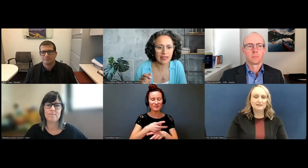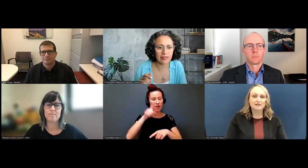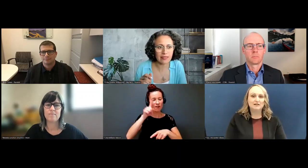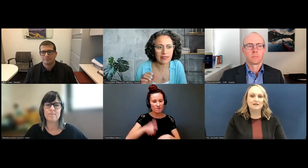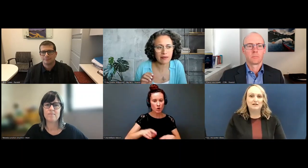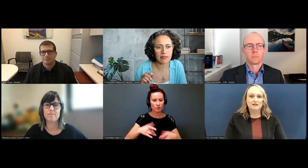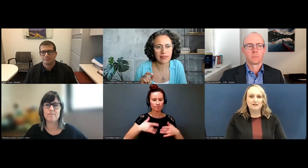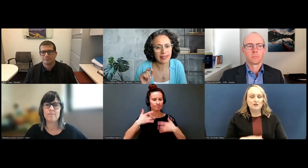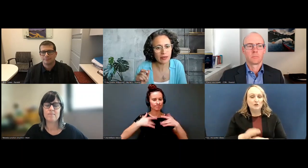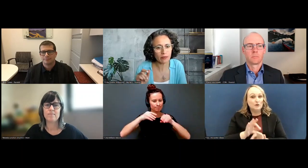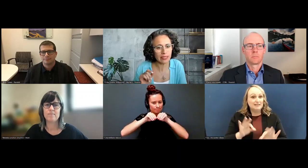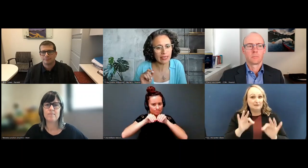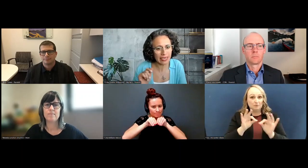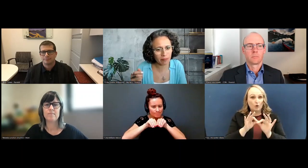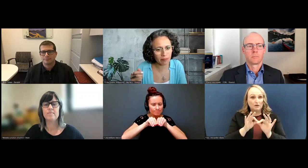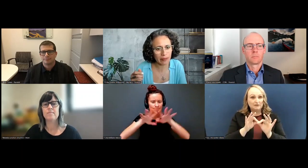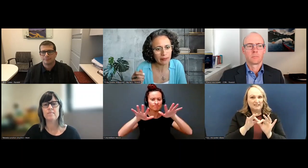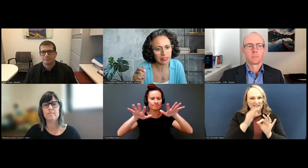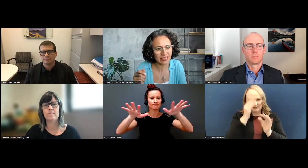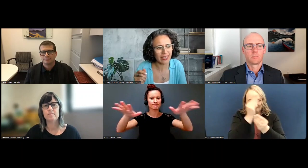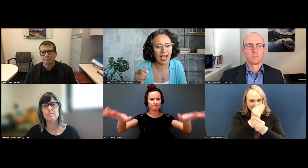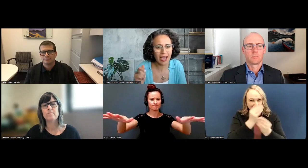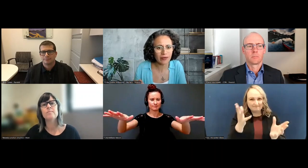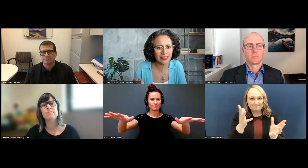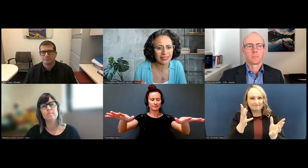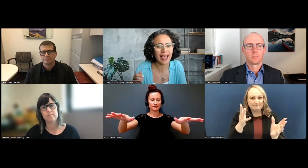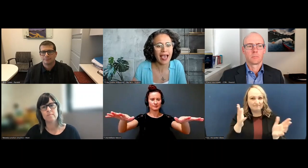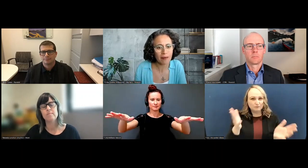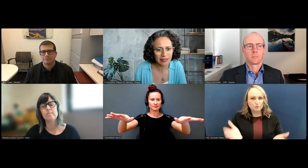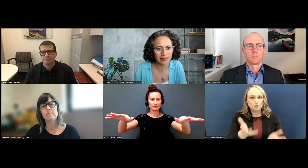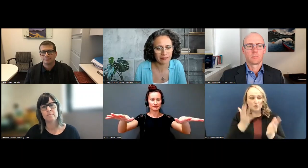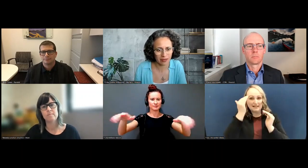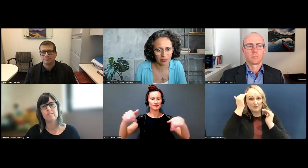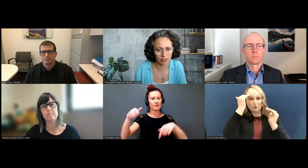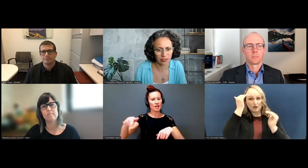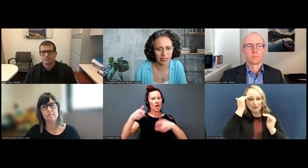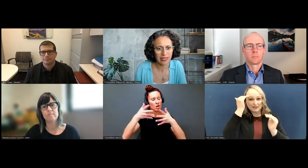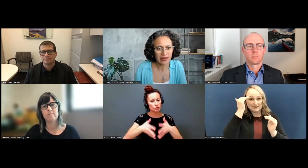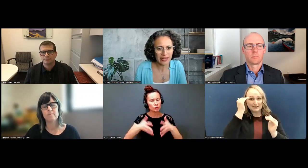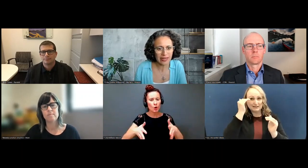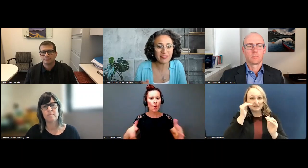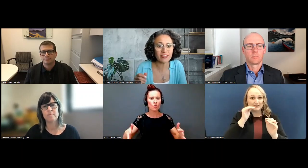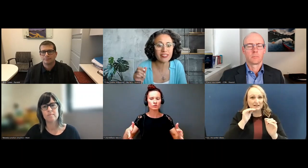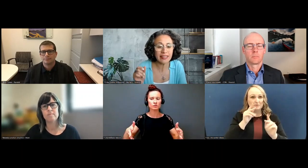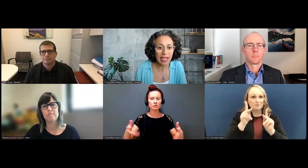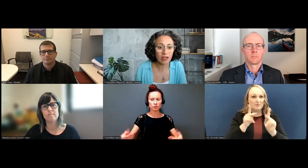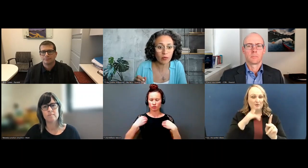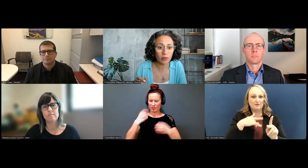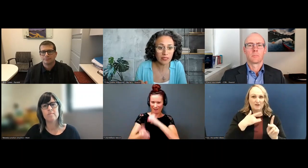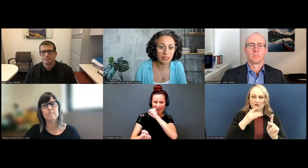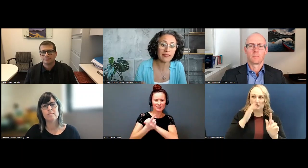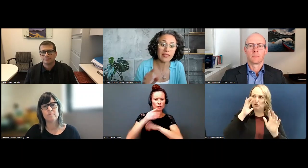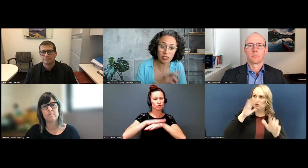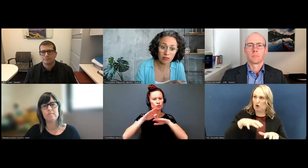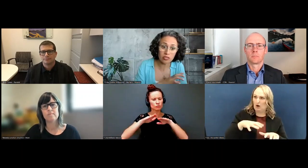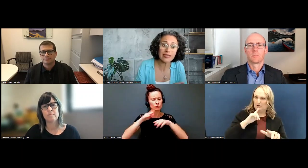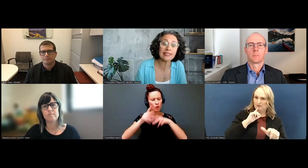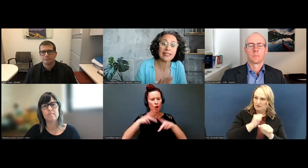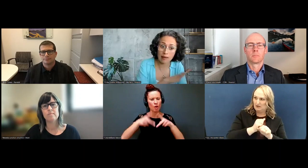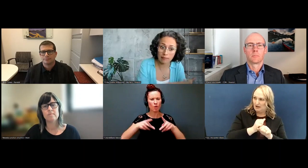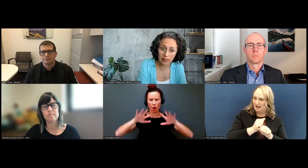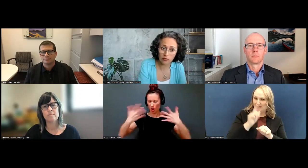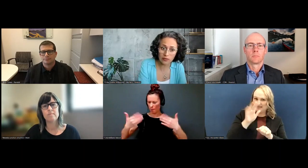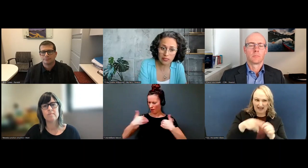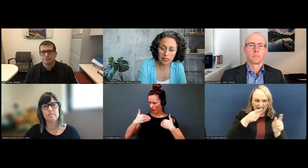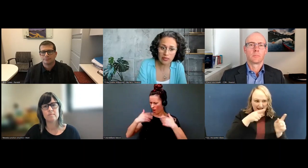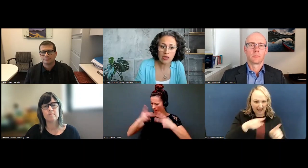links that will kick people and say like, how is this happening in my country? Right. And there's a lack of awareness and the assumption